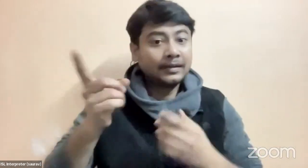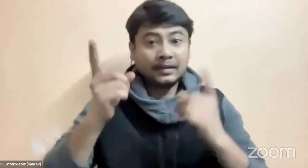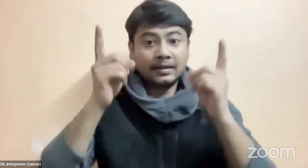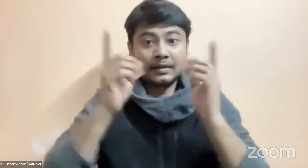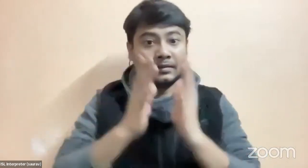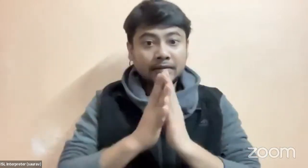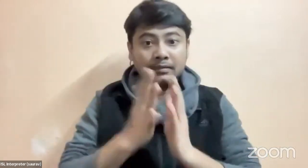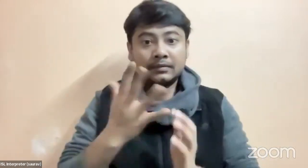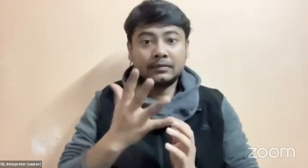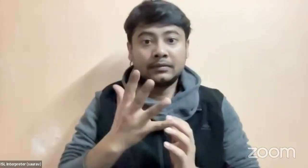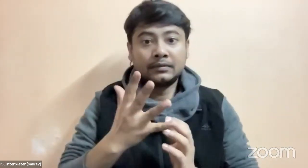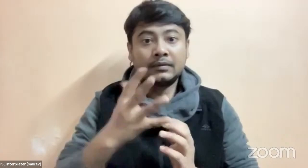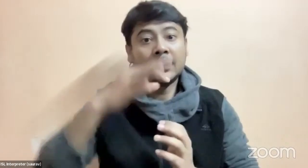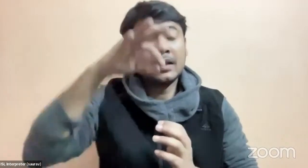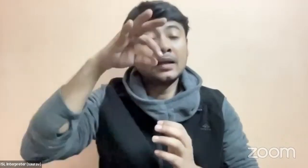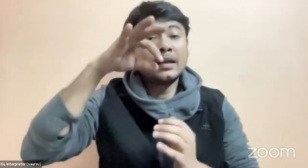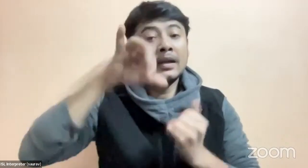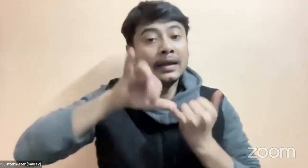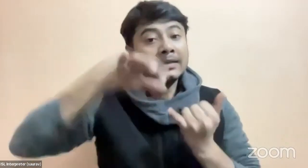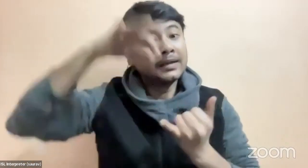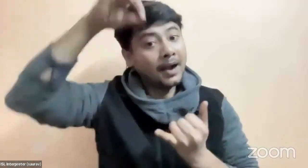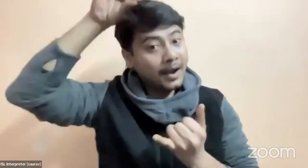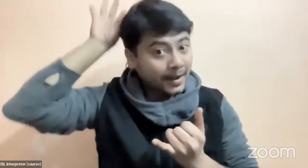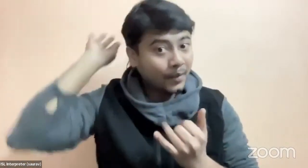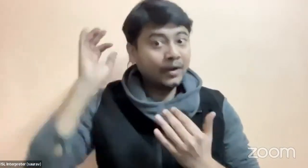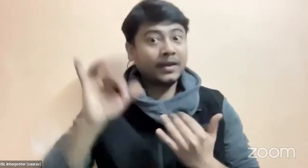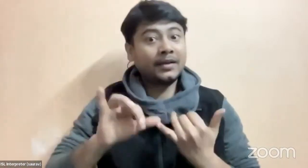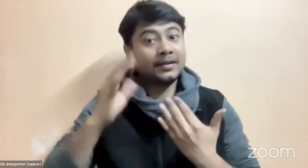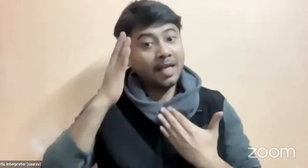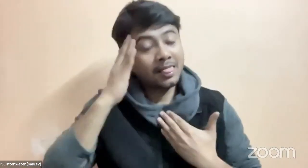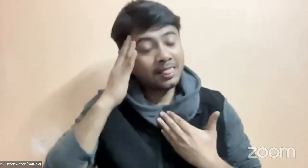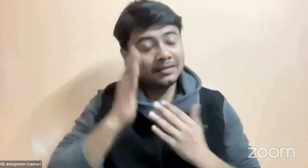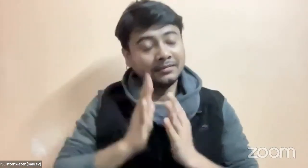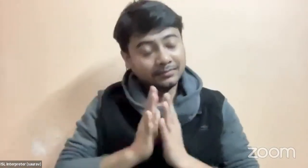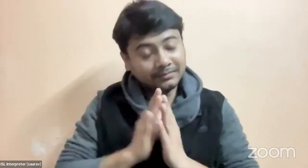devotee, Krishna's devotee. This is the second difference.